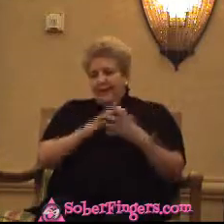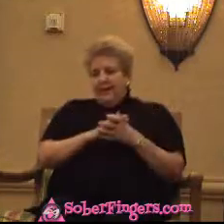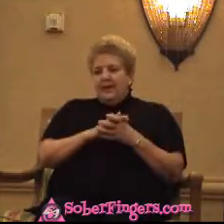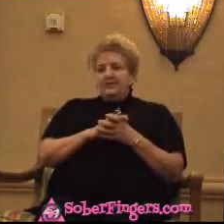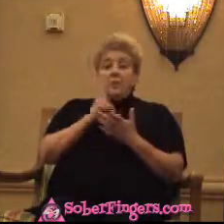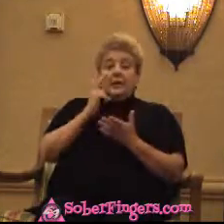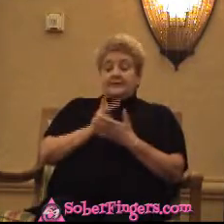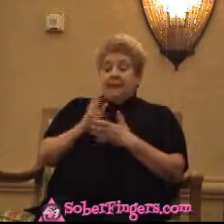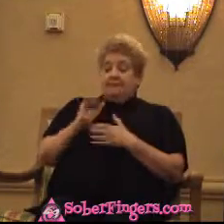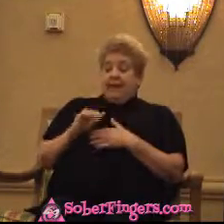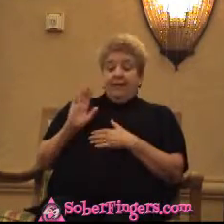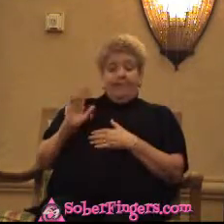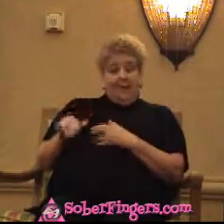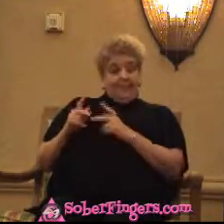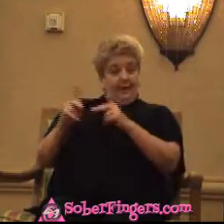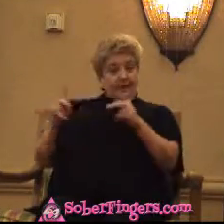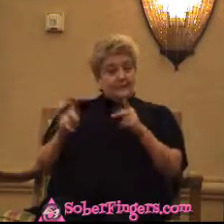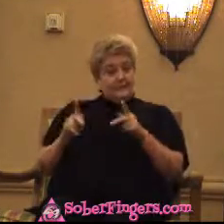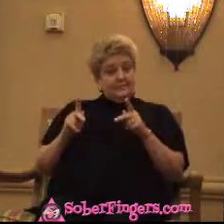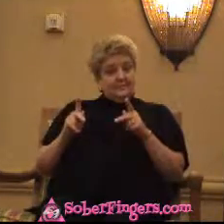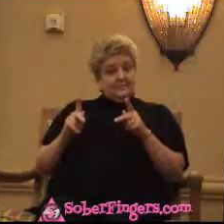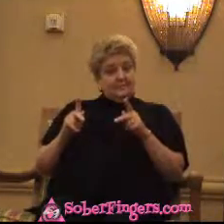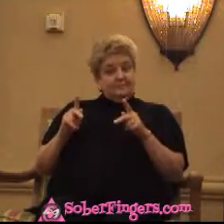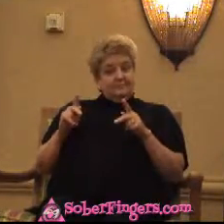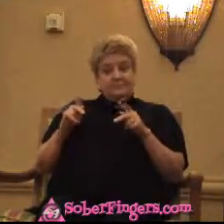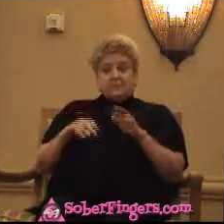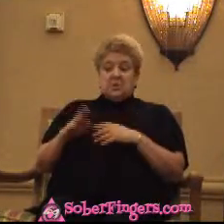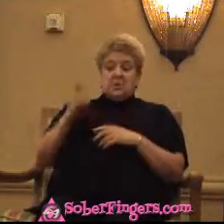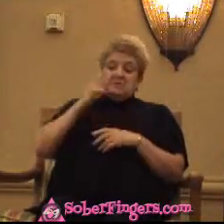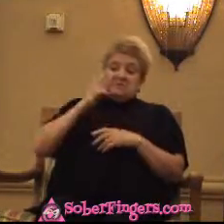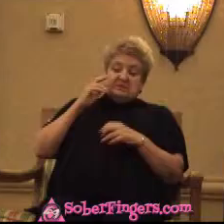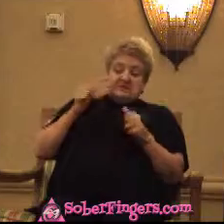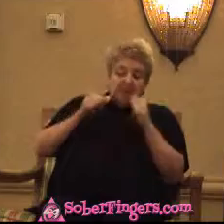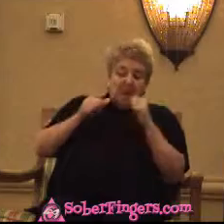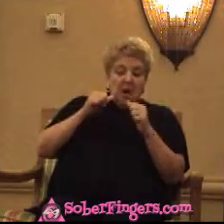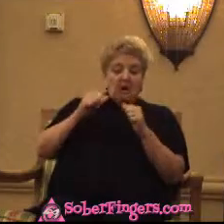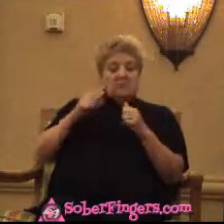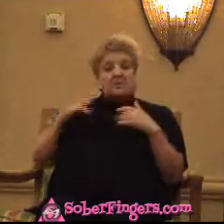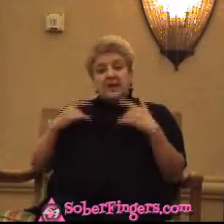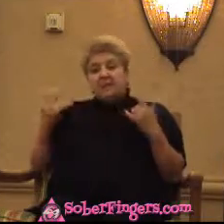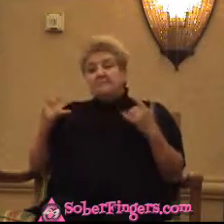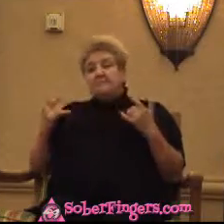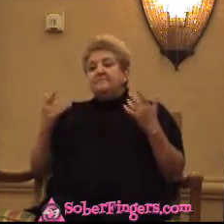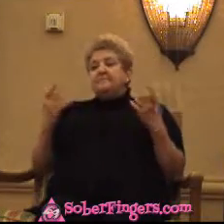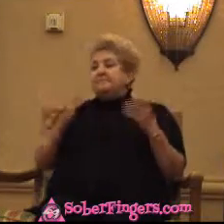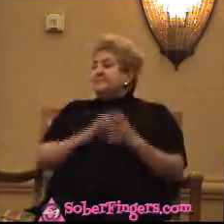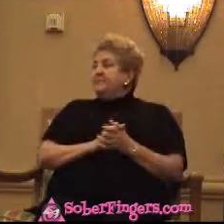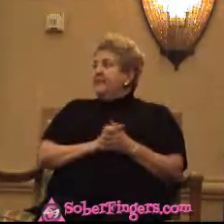place to go into this bar and see what's happening in the lounge there. And I come out